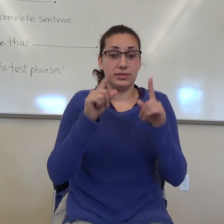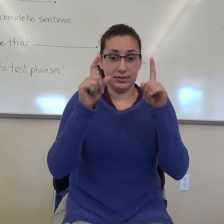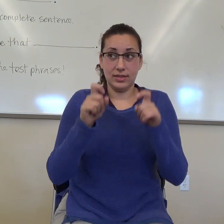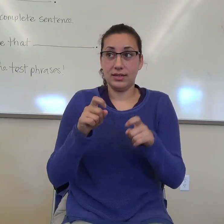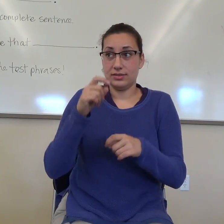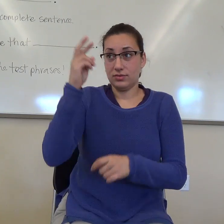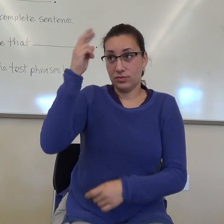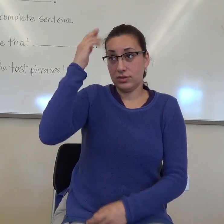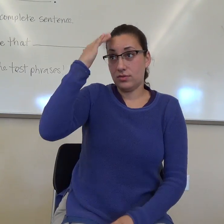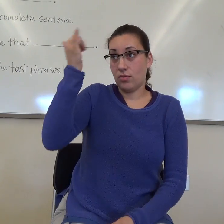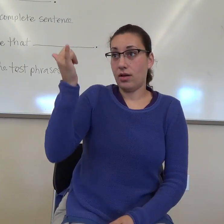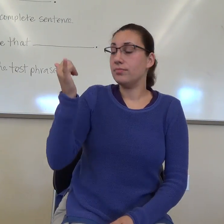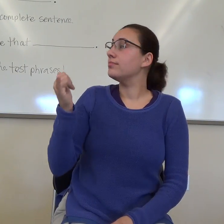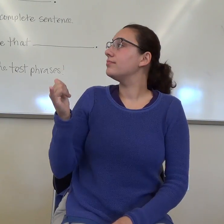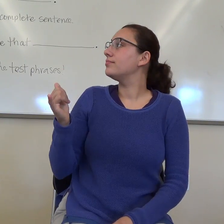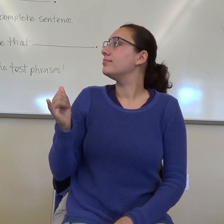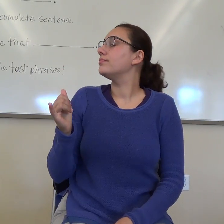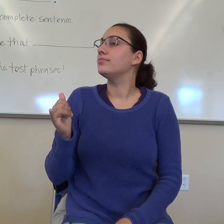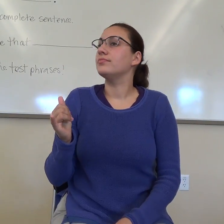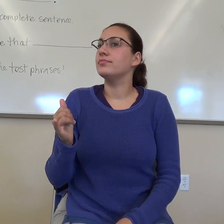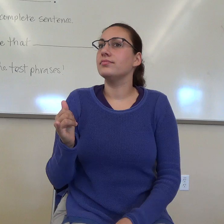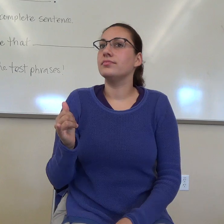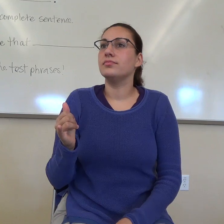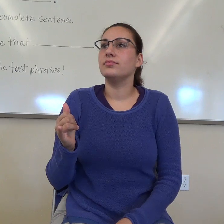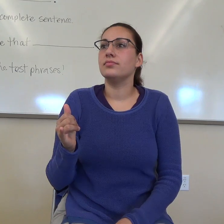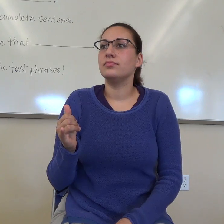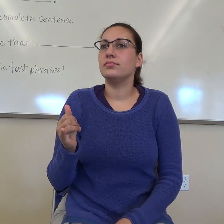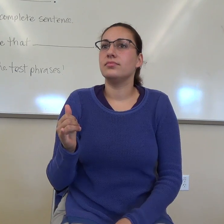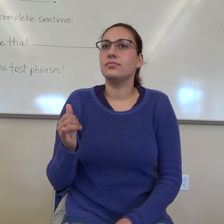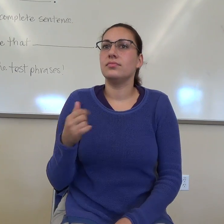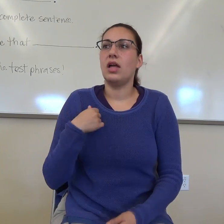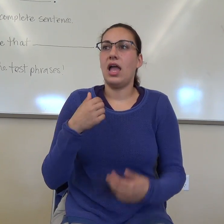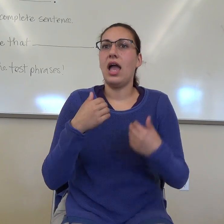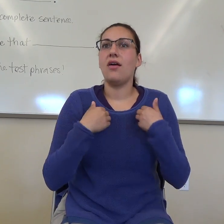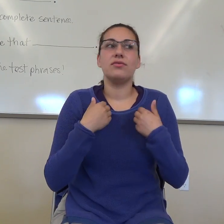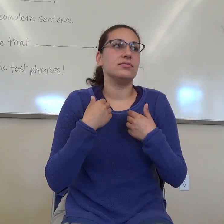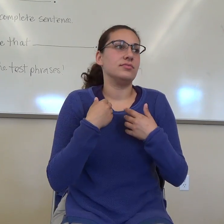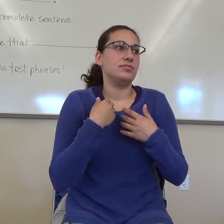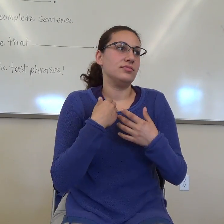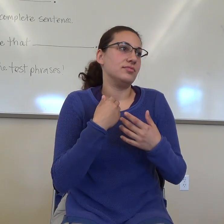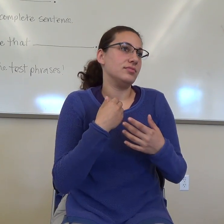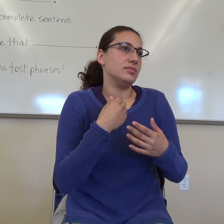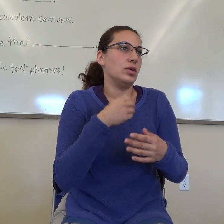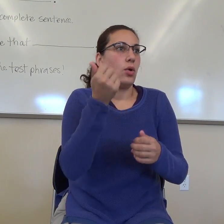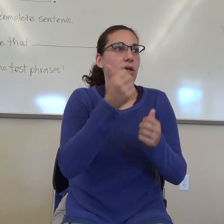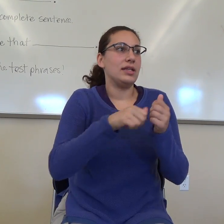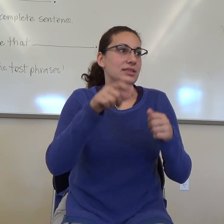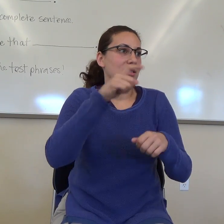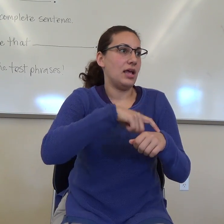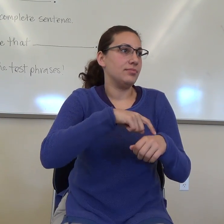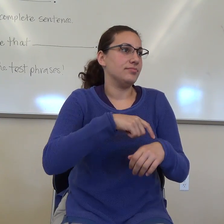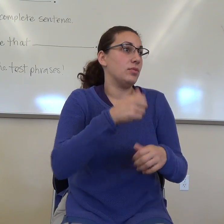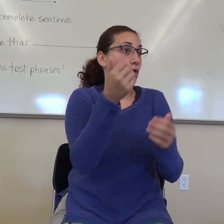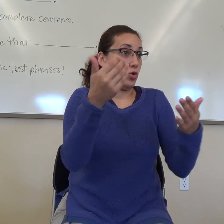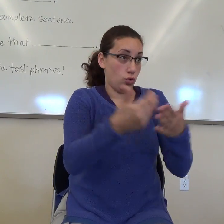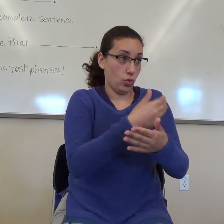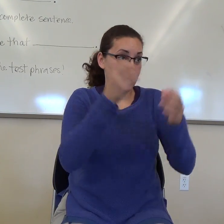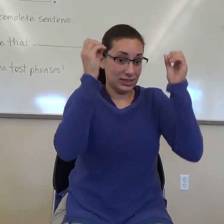I had a teacher who just started here this semester, and every time these new teachers come and I say, you know what, you've got